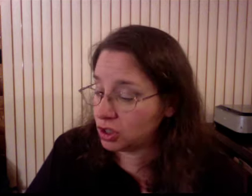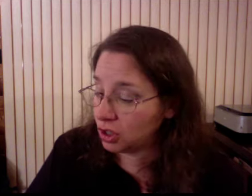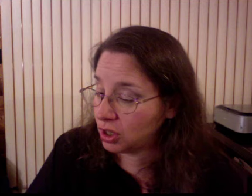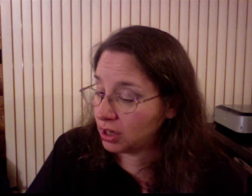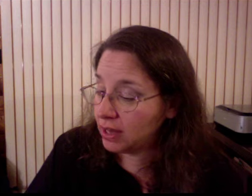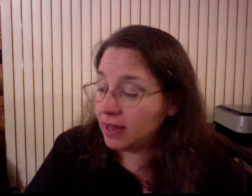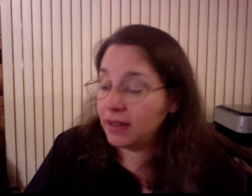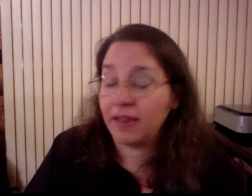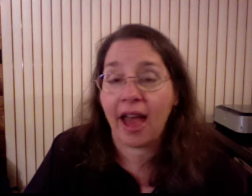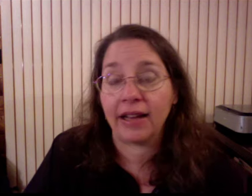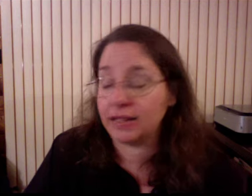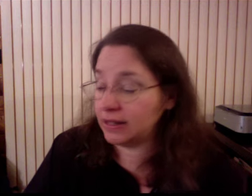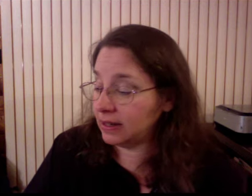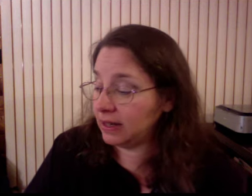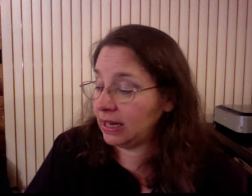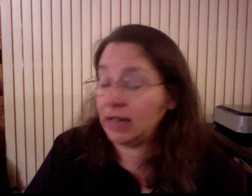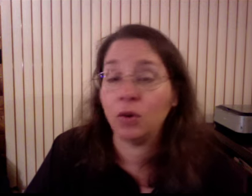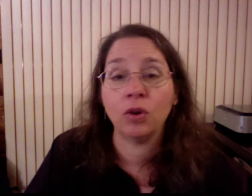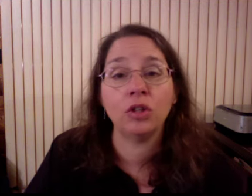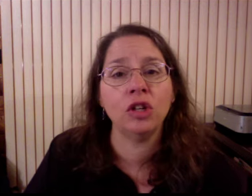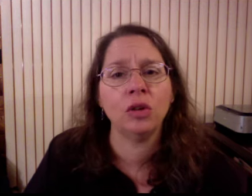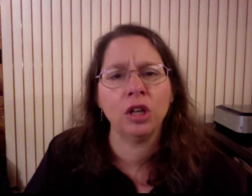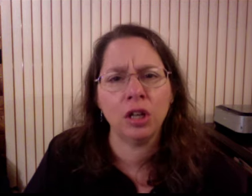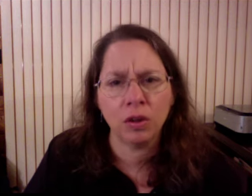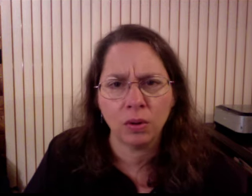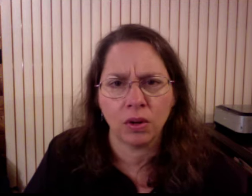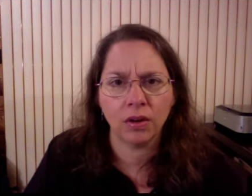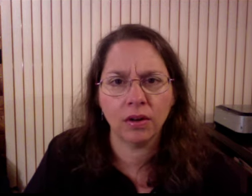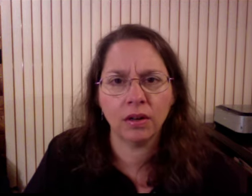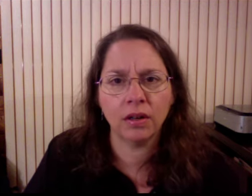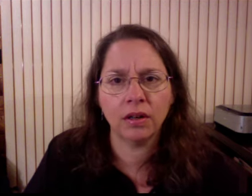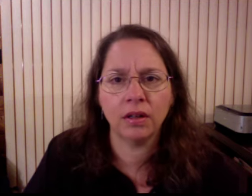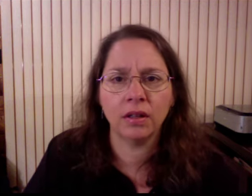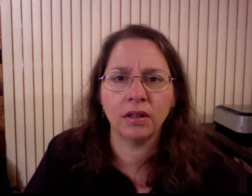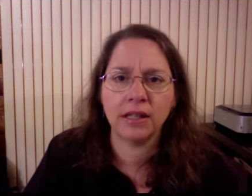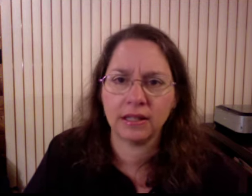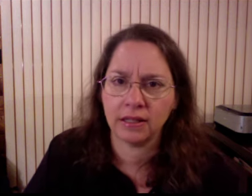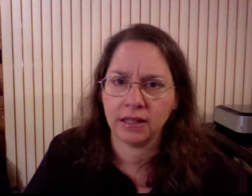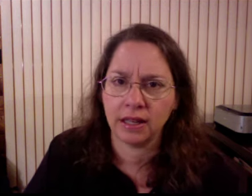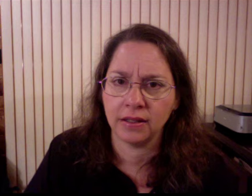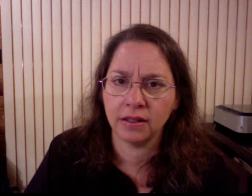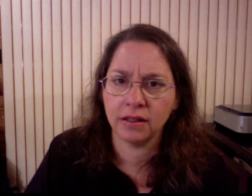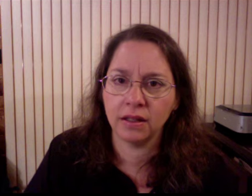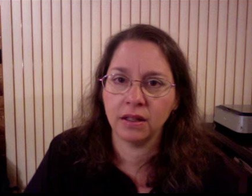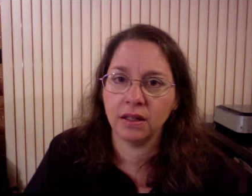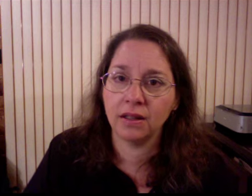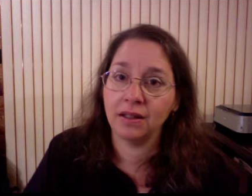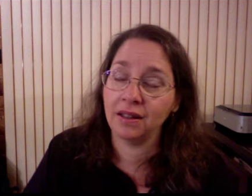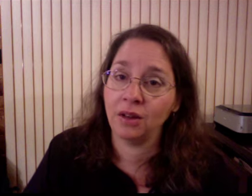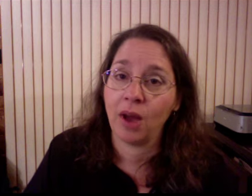understood that in order to cure this disease, you have